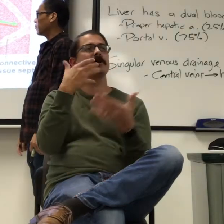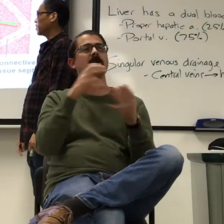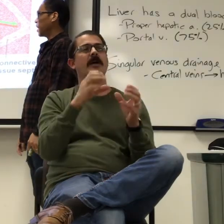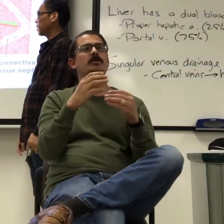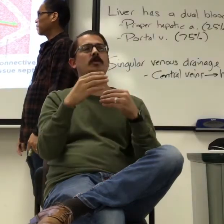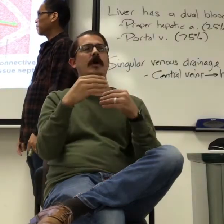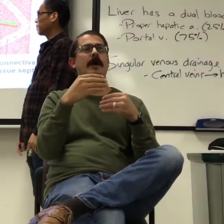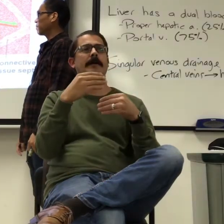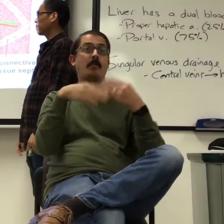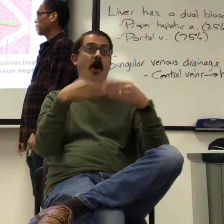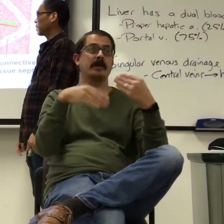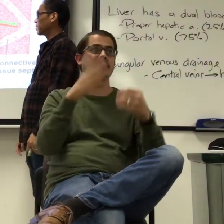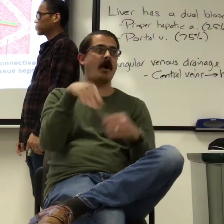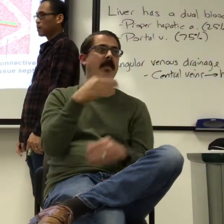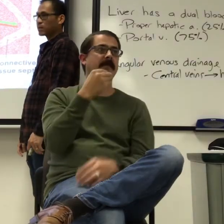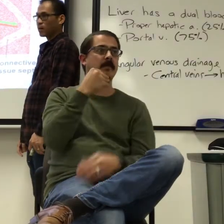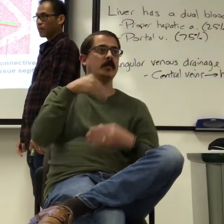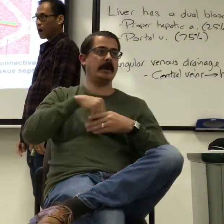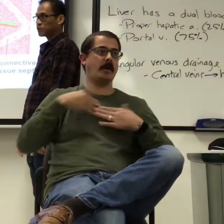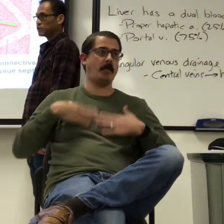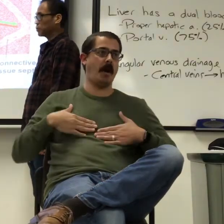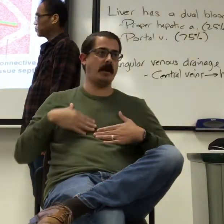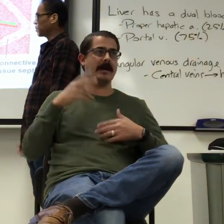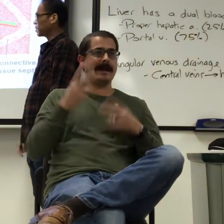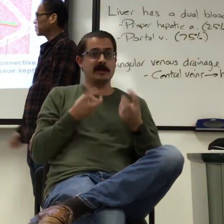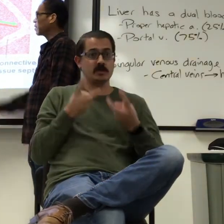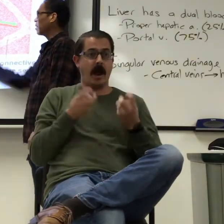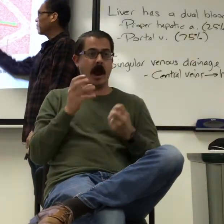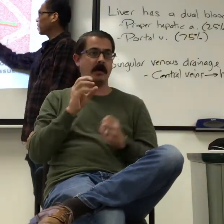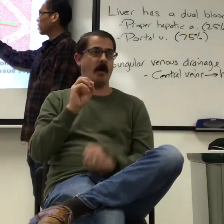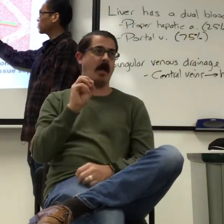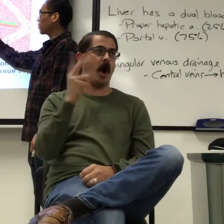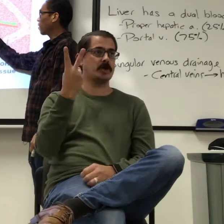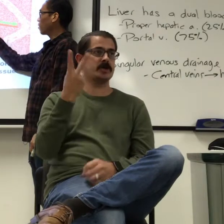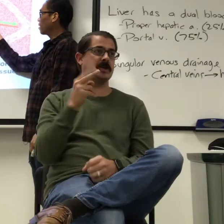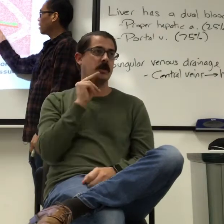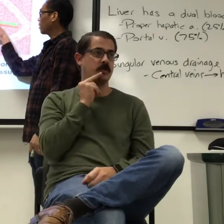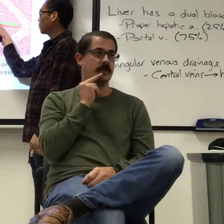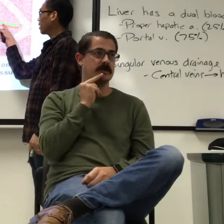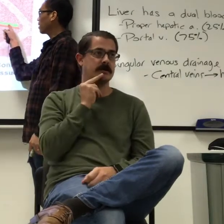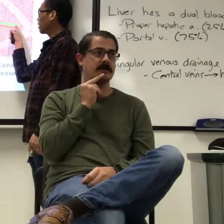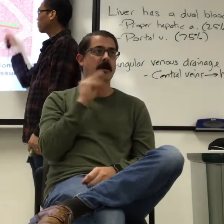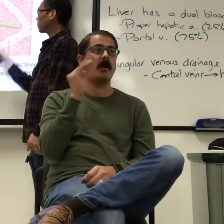all the food you ate and to extract all the oxygen and nutrients. But also,